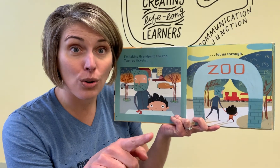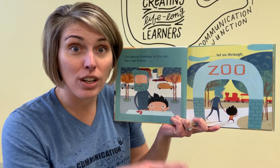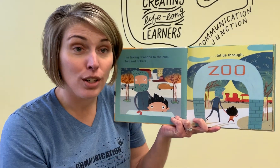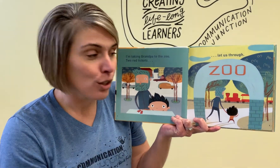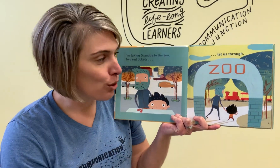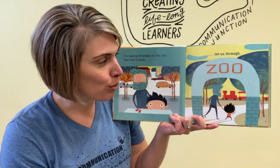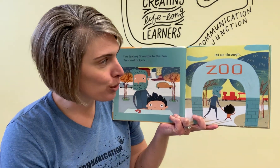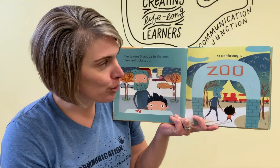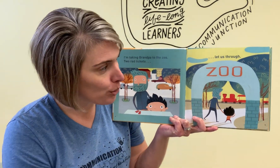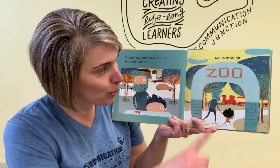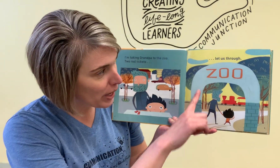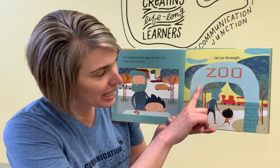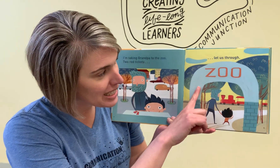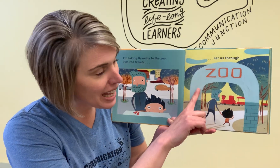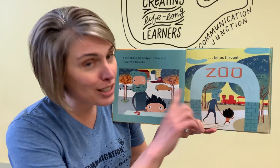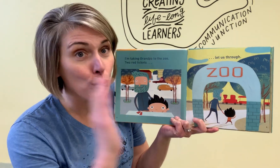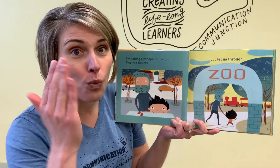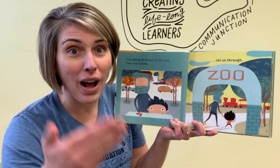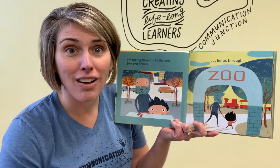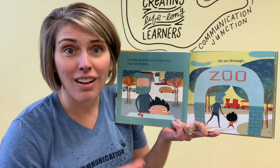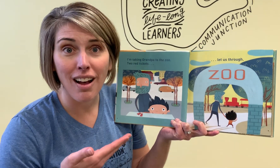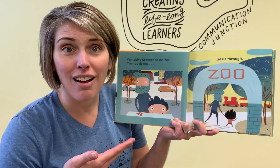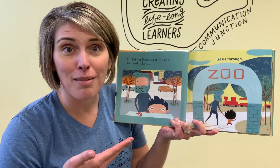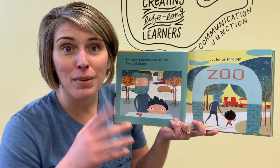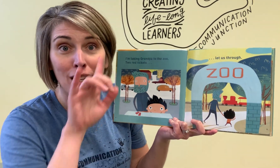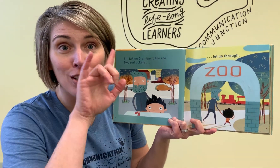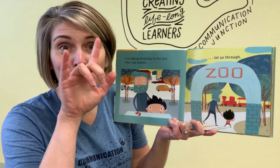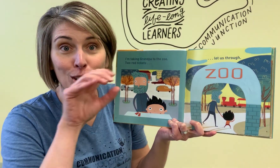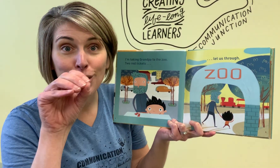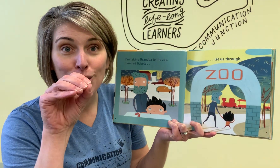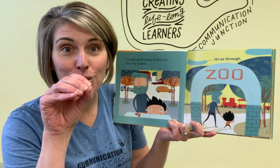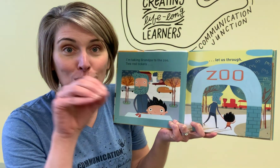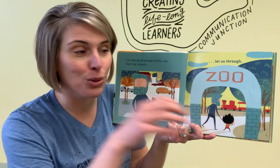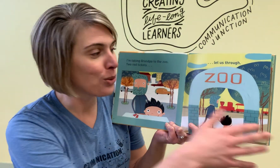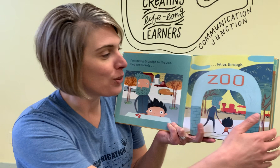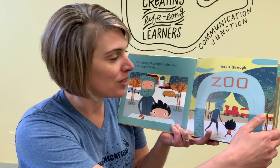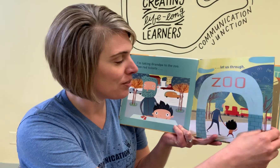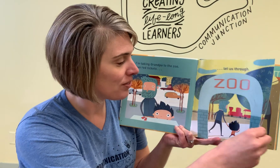go through. It says, welcome to the zoo.